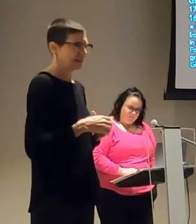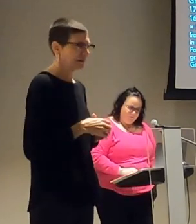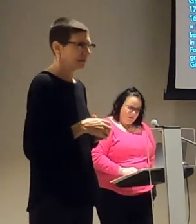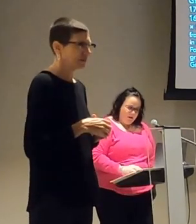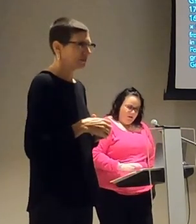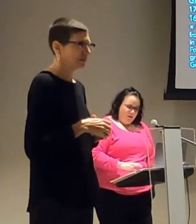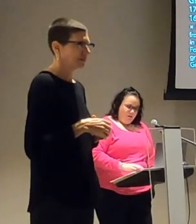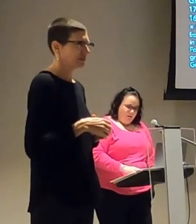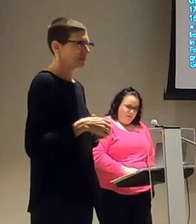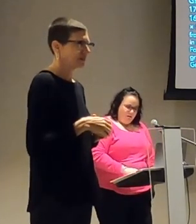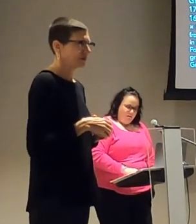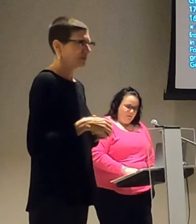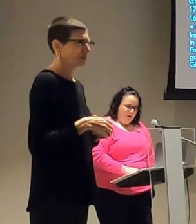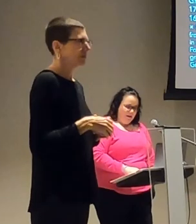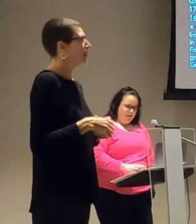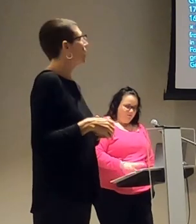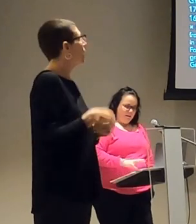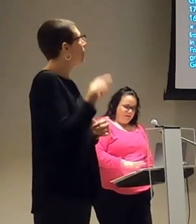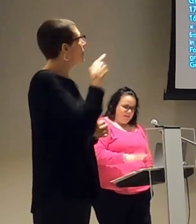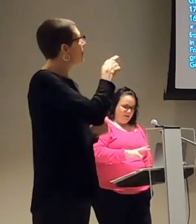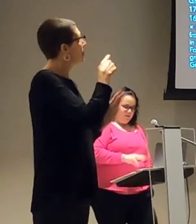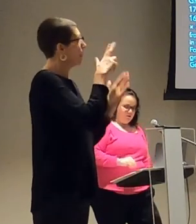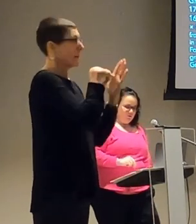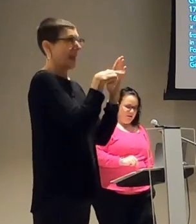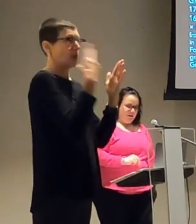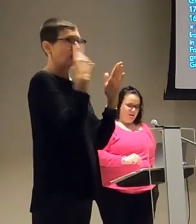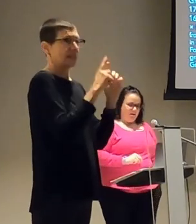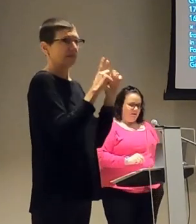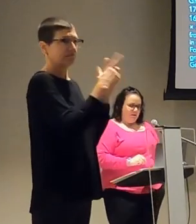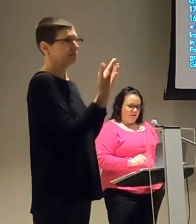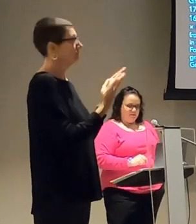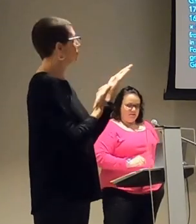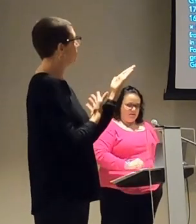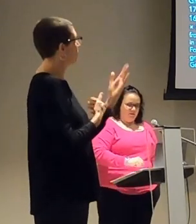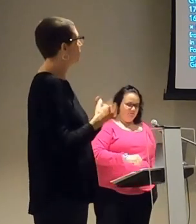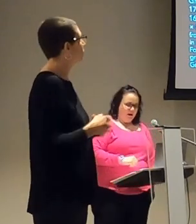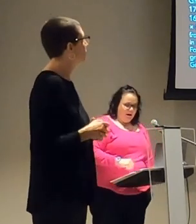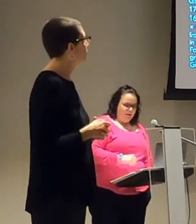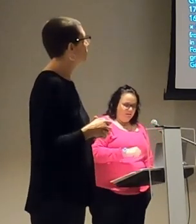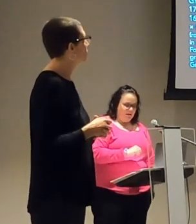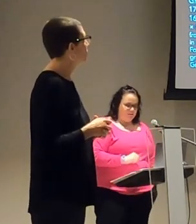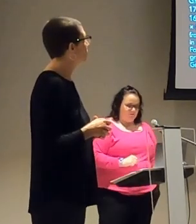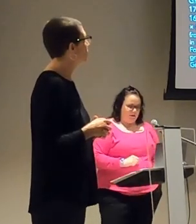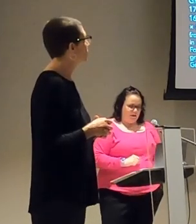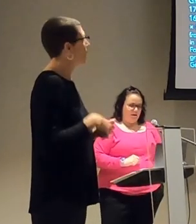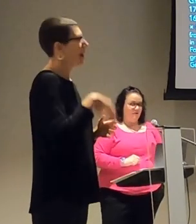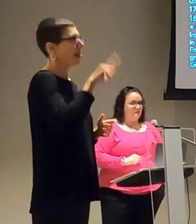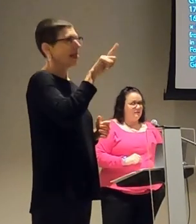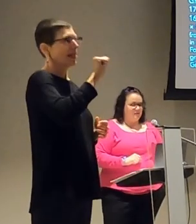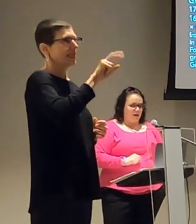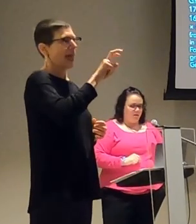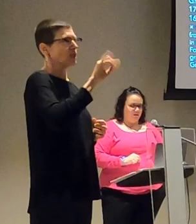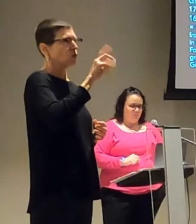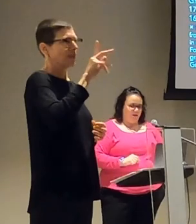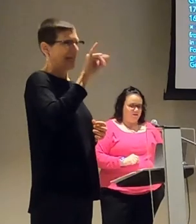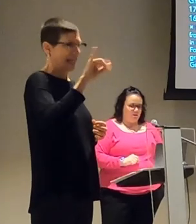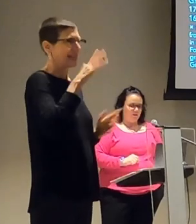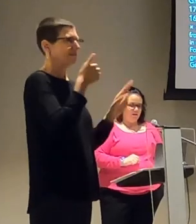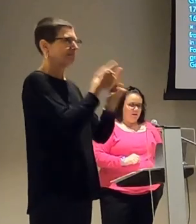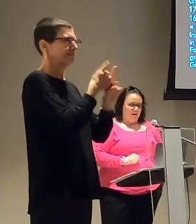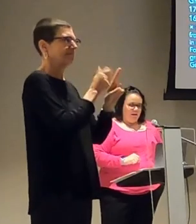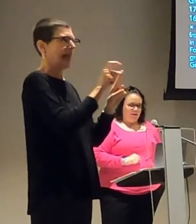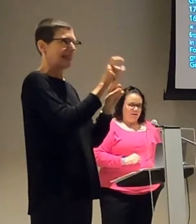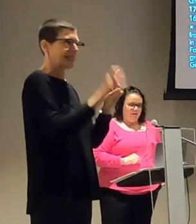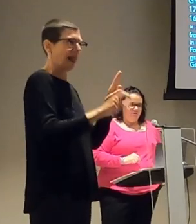Lazzarini. So, the painting that we see on the screen here is by Lazzarini. He was an Italian